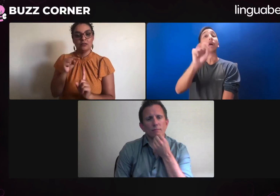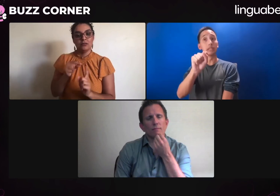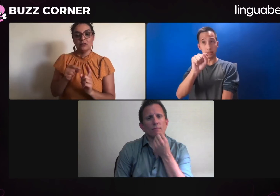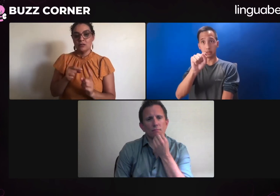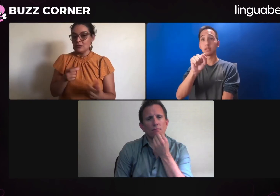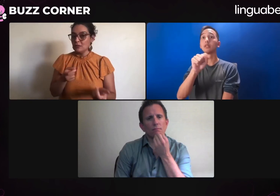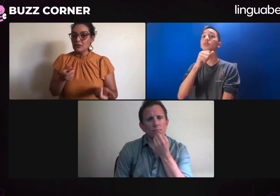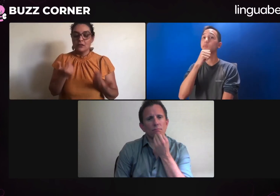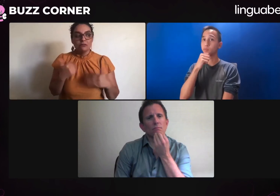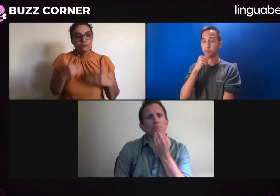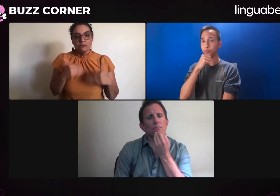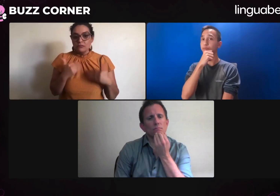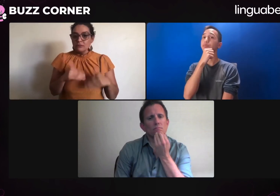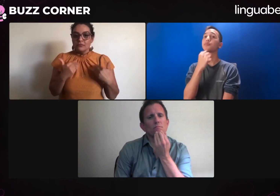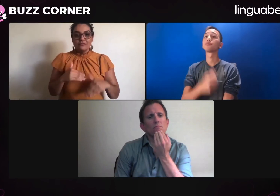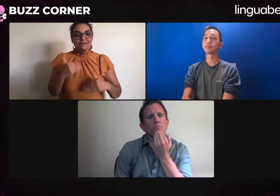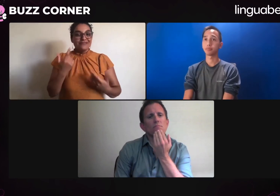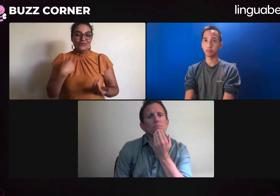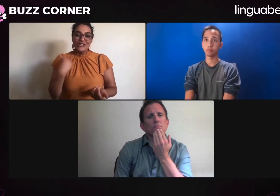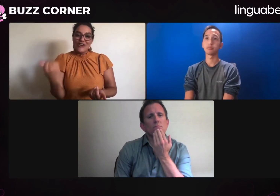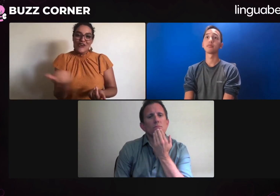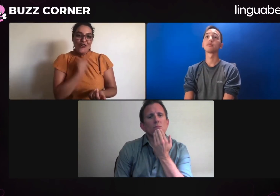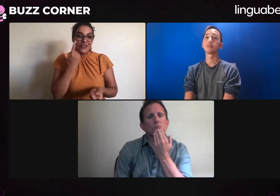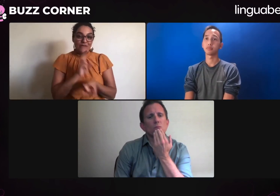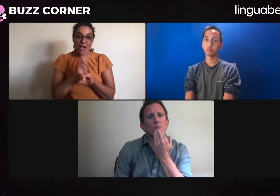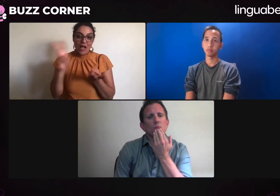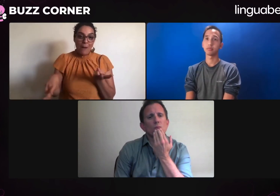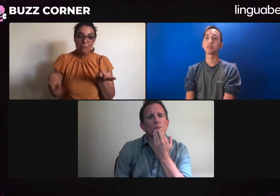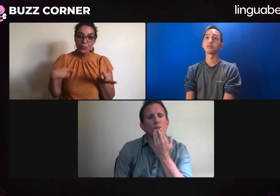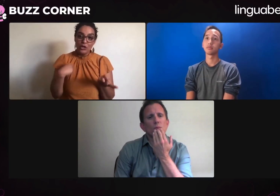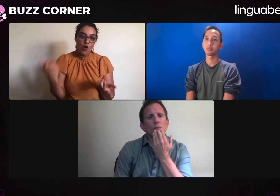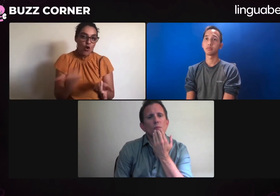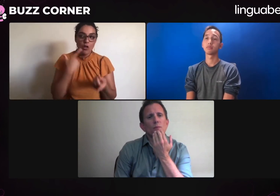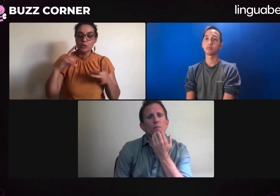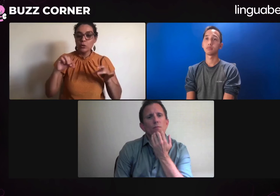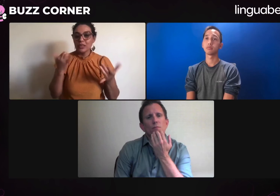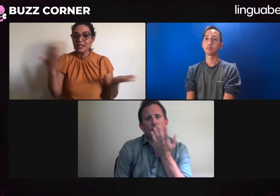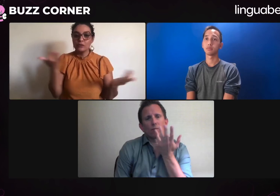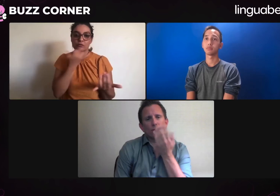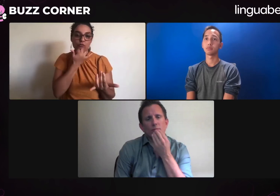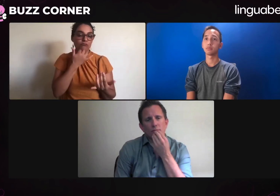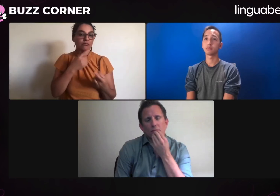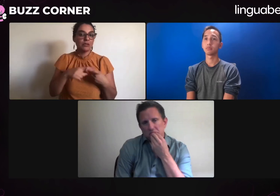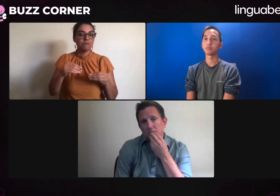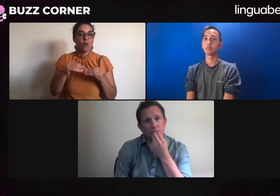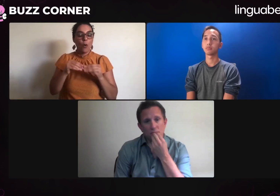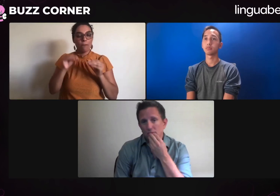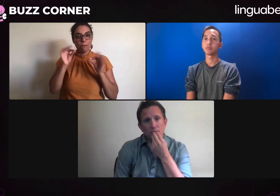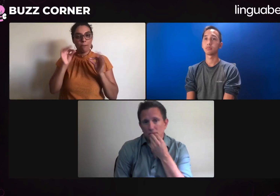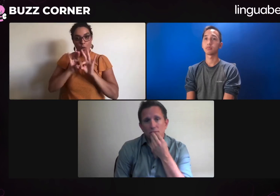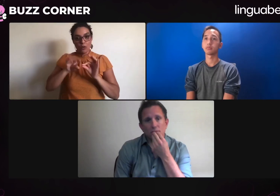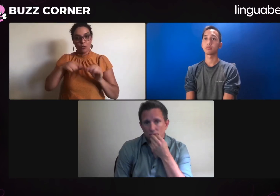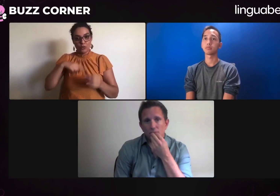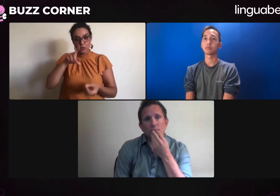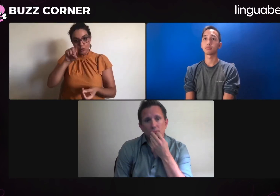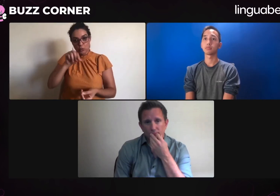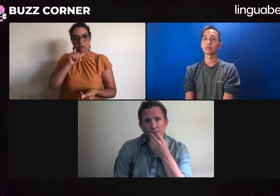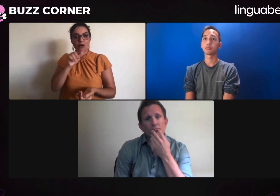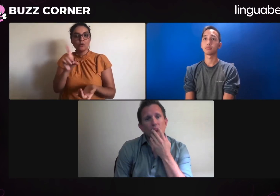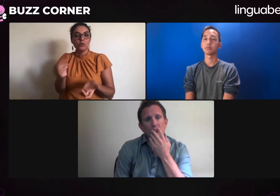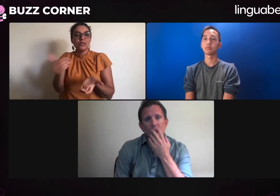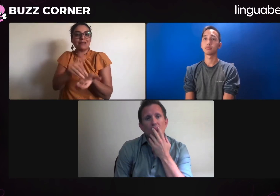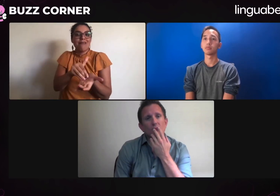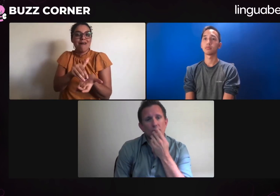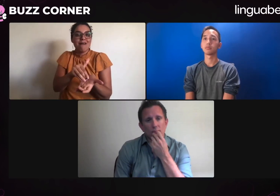conversation, but if we learn from our mistakes, it is worth it in the end. We all fuck up. We all do things that are wrong.